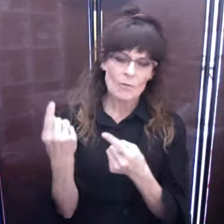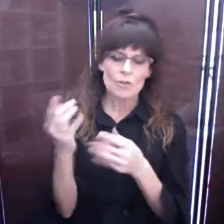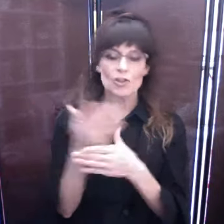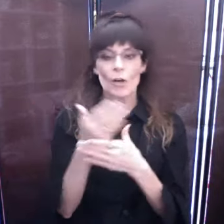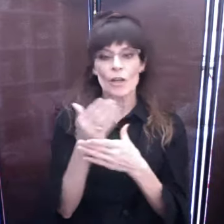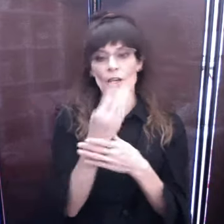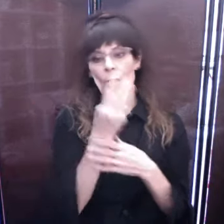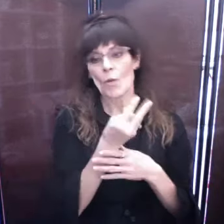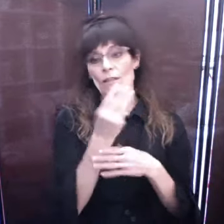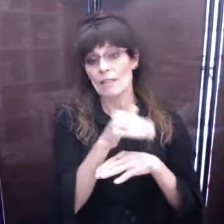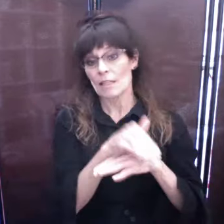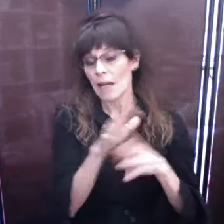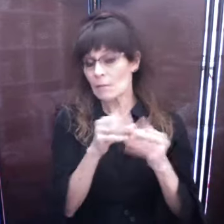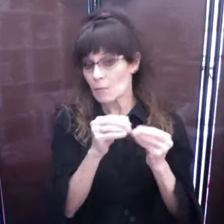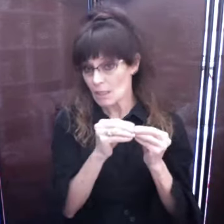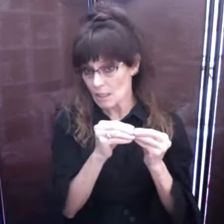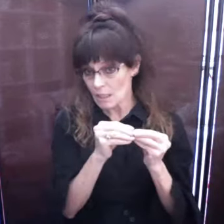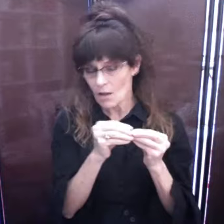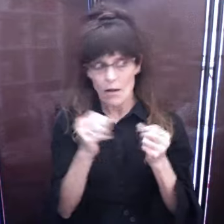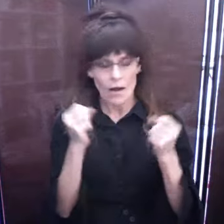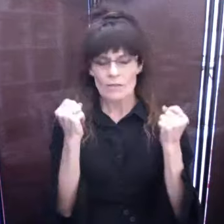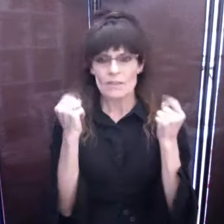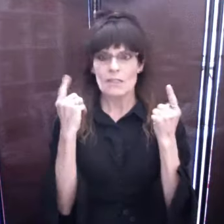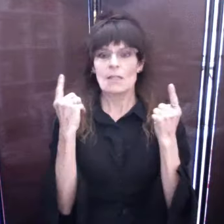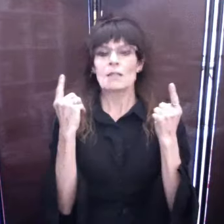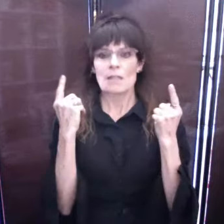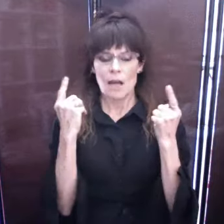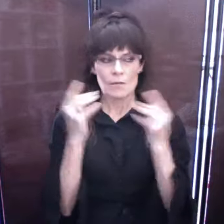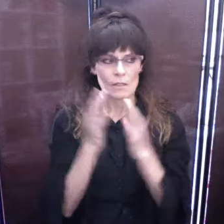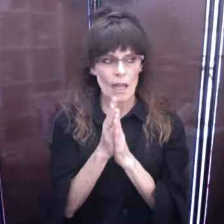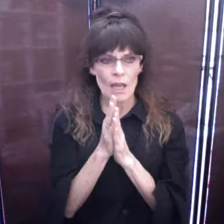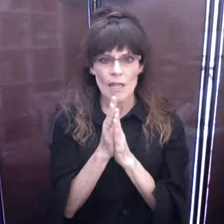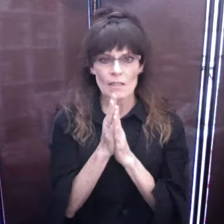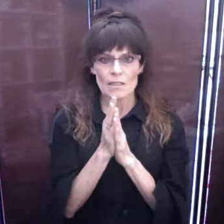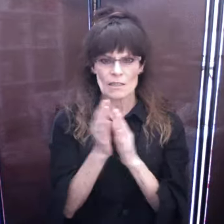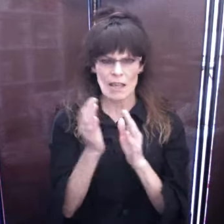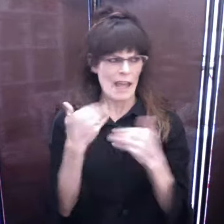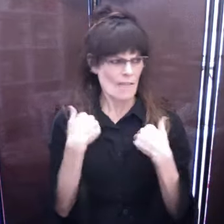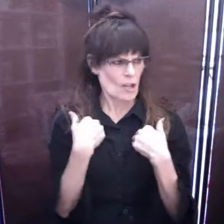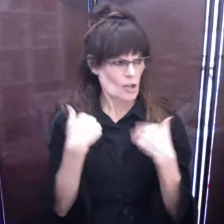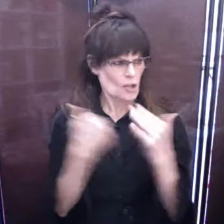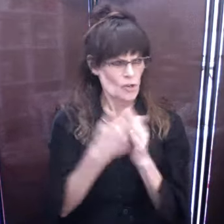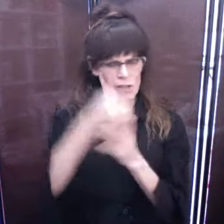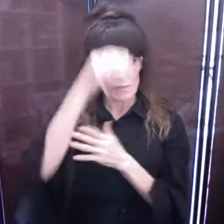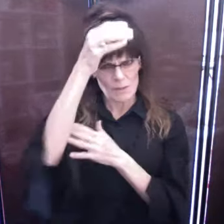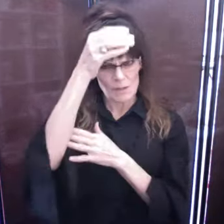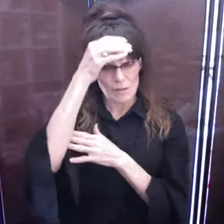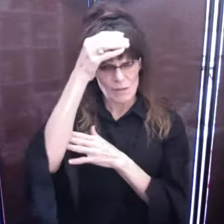night meeting the other day. It was like all of a sudden I was asked to form a new conception and a belief system. And to me, you guys, this felt like